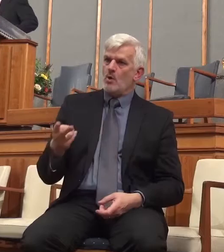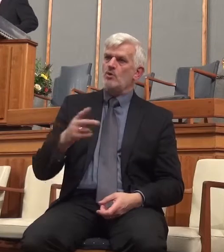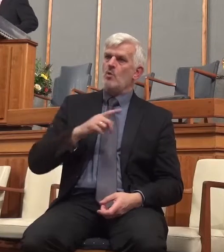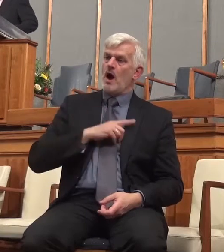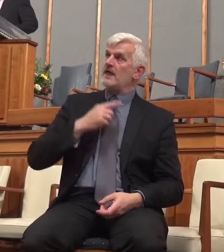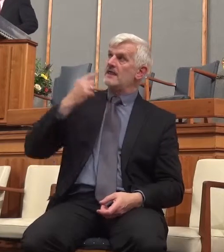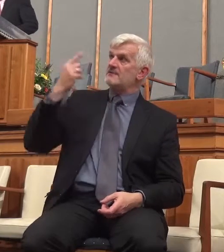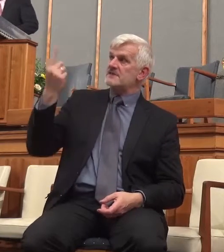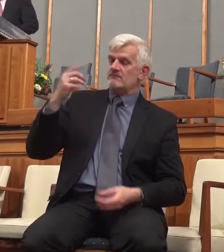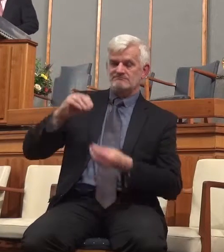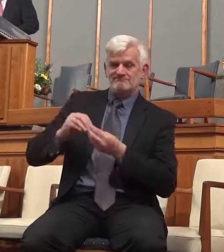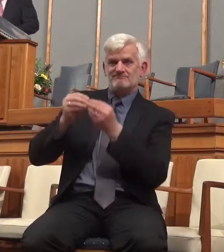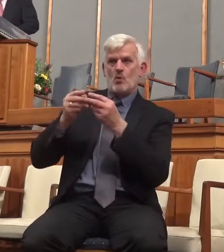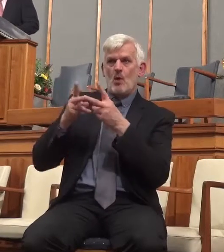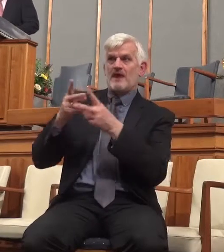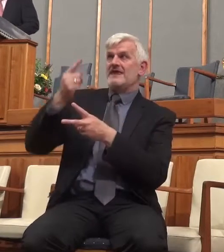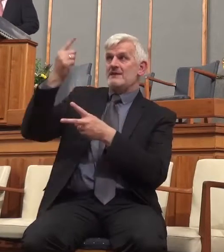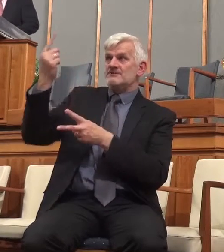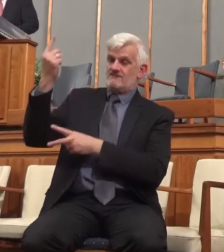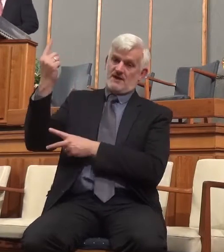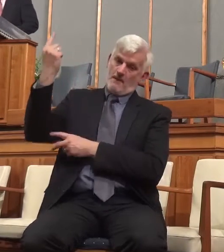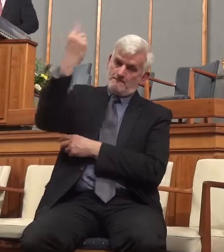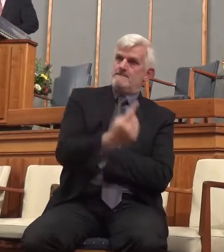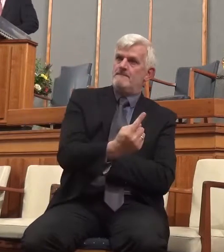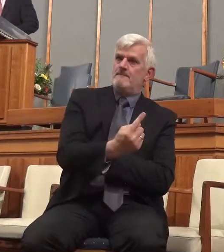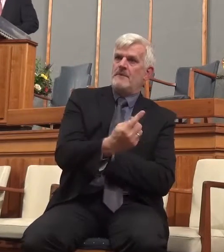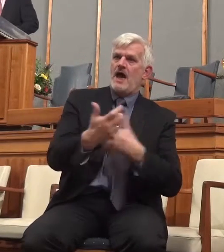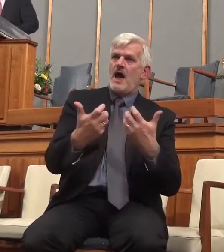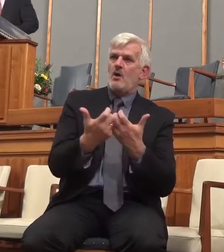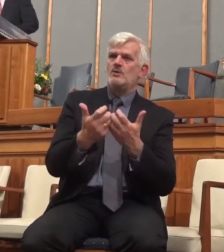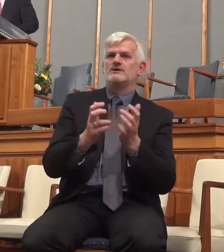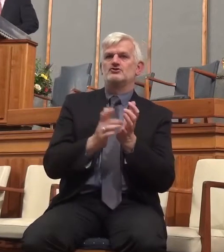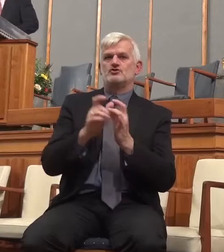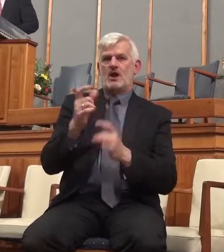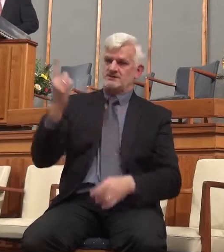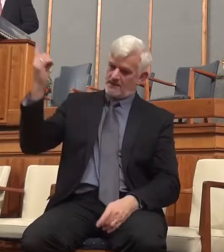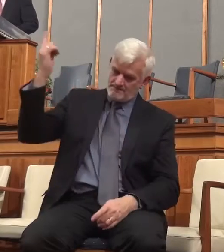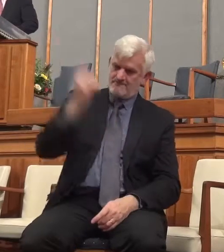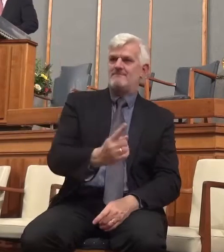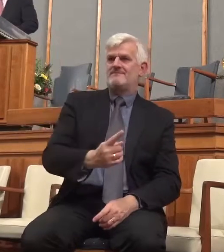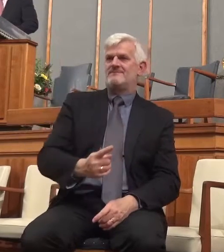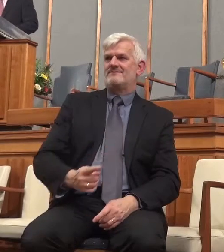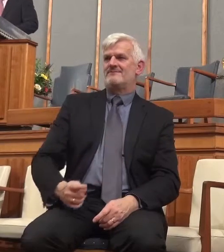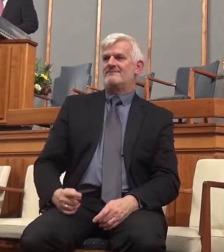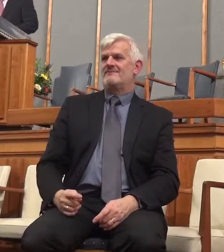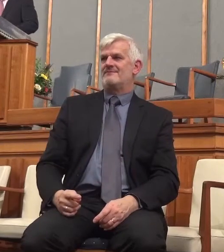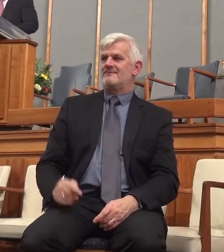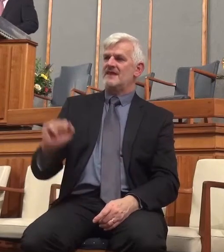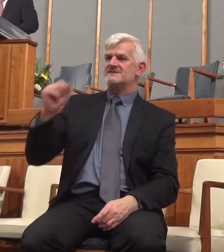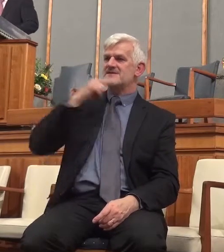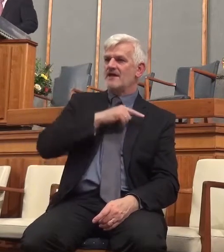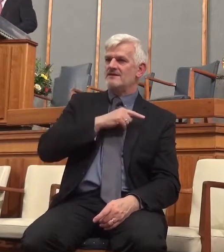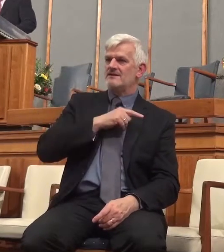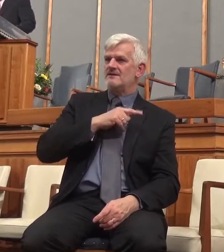salvation whereby he will come in the person of his Son Christ, not Son as we